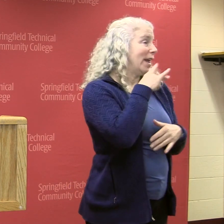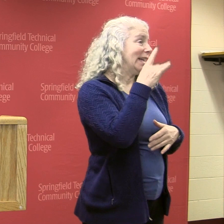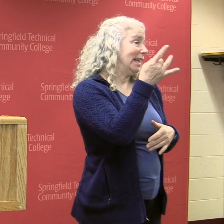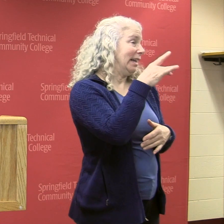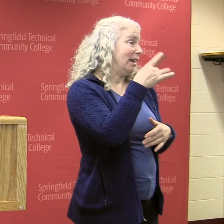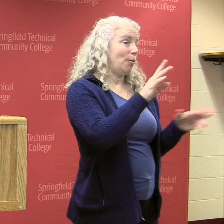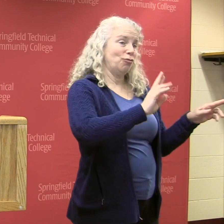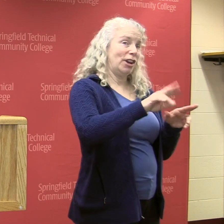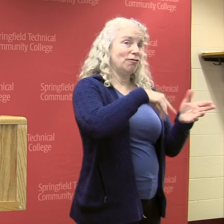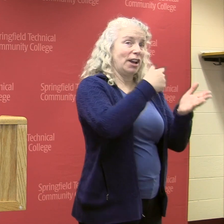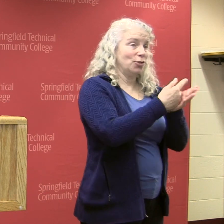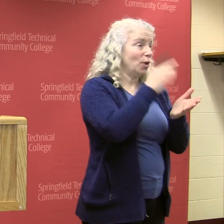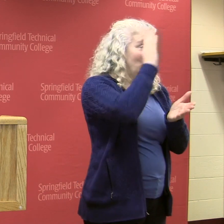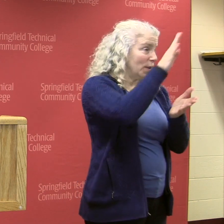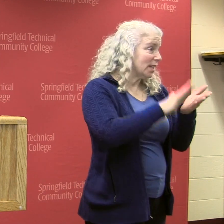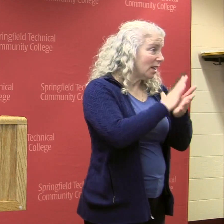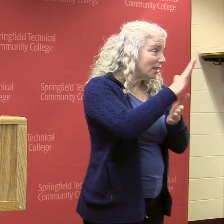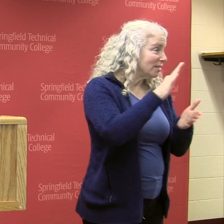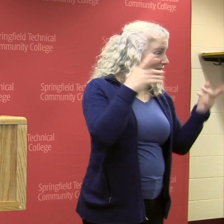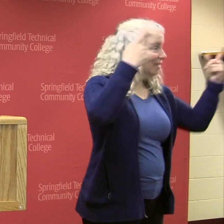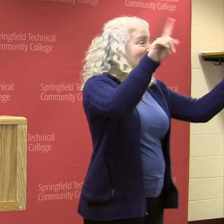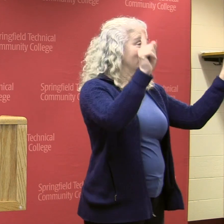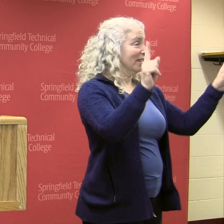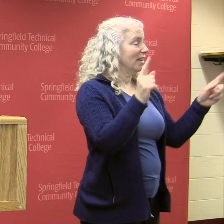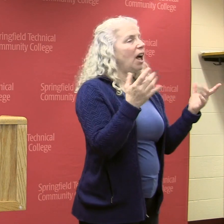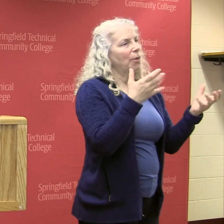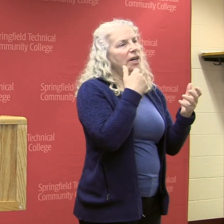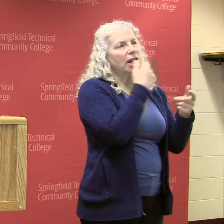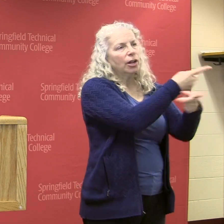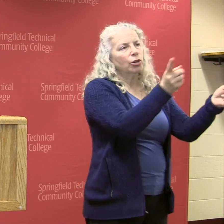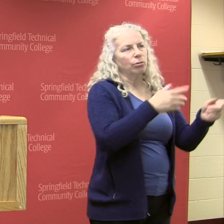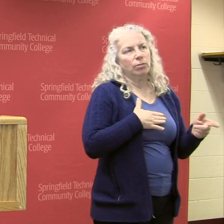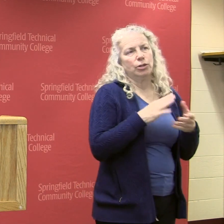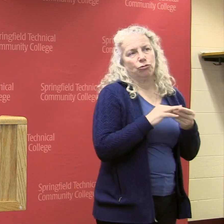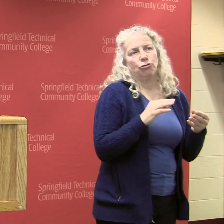off to college. I succeeded. I want to tell everybody my